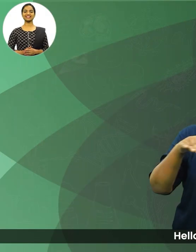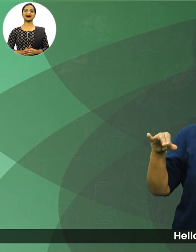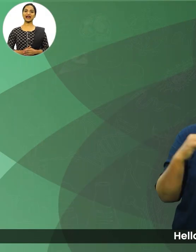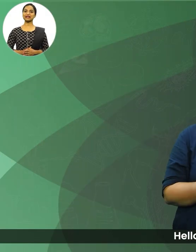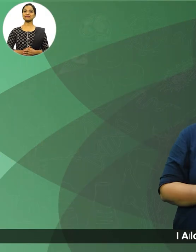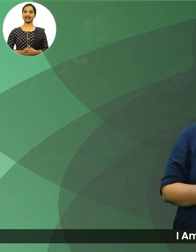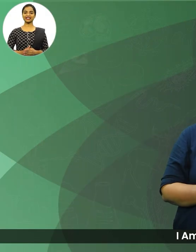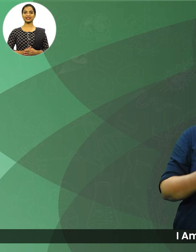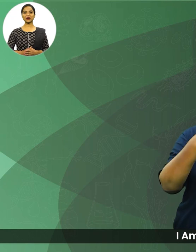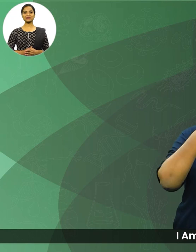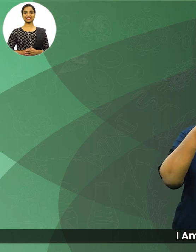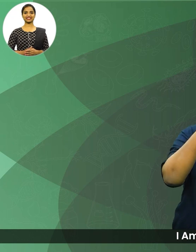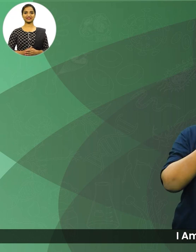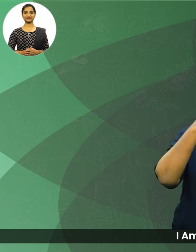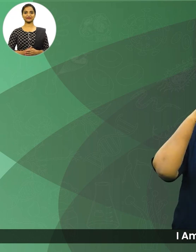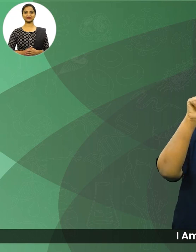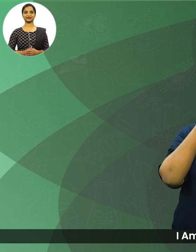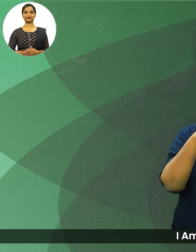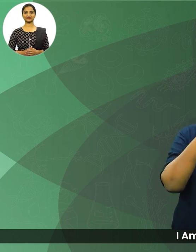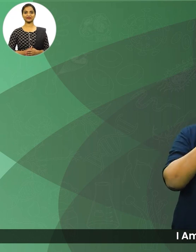I am Anila Thomas.